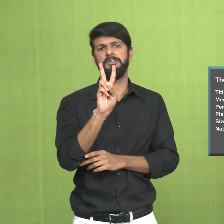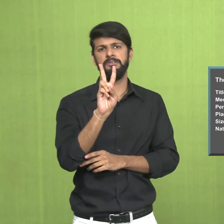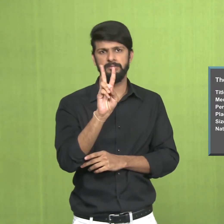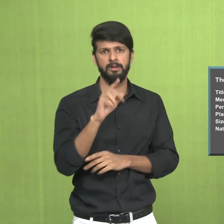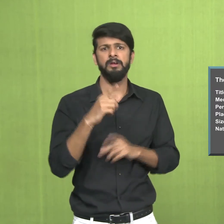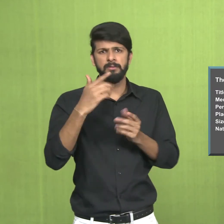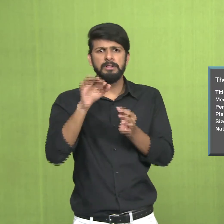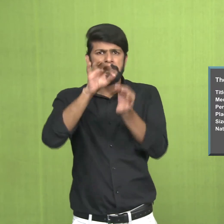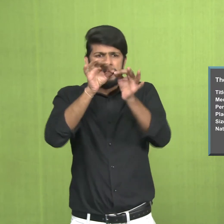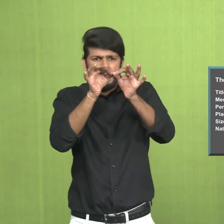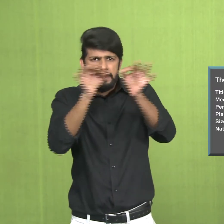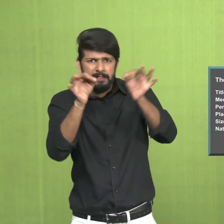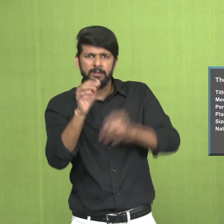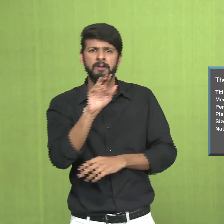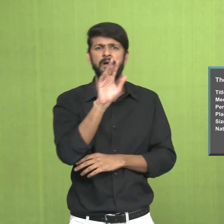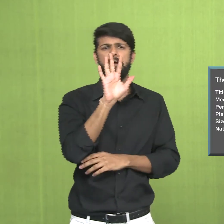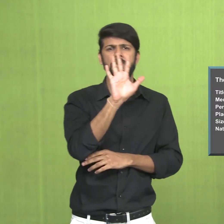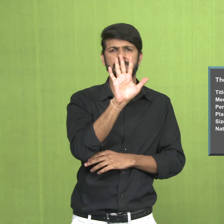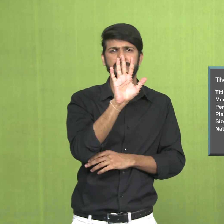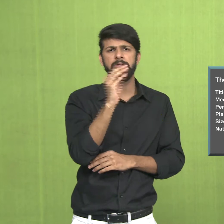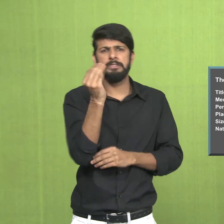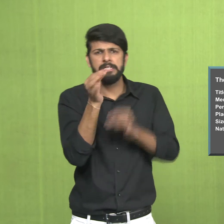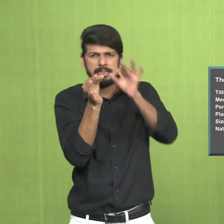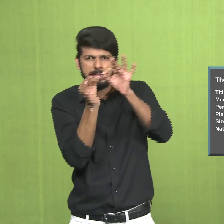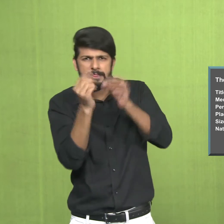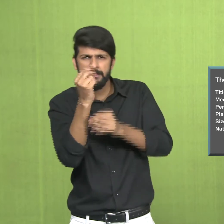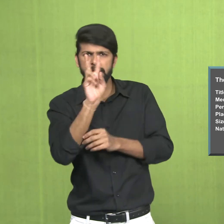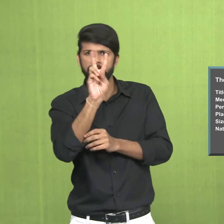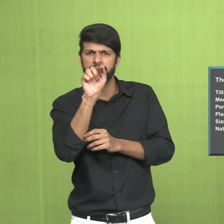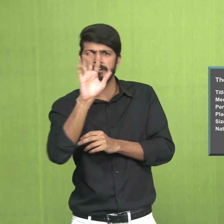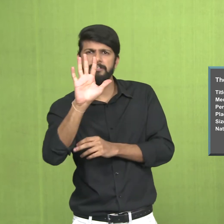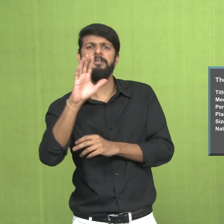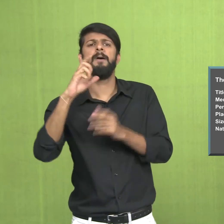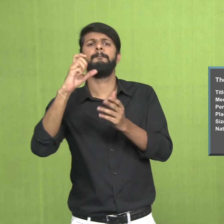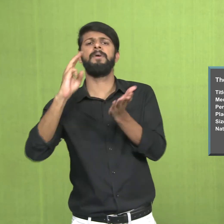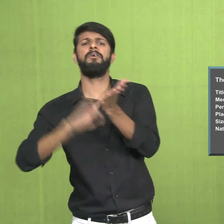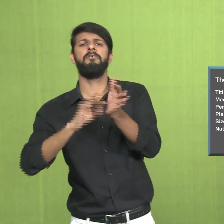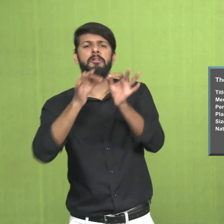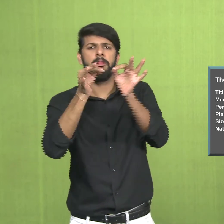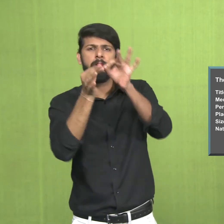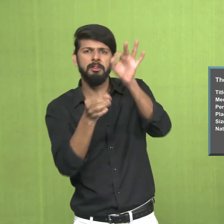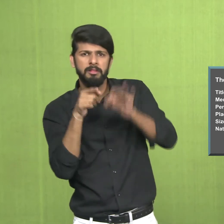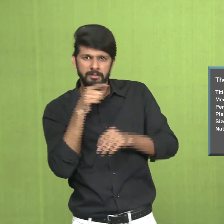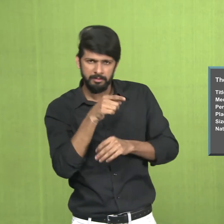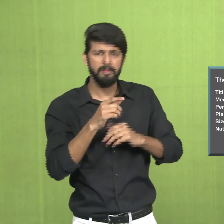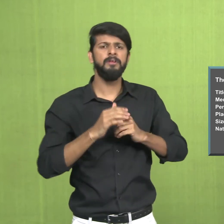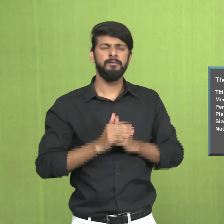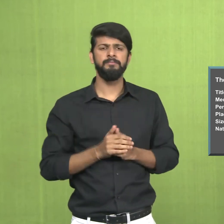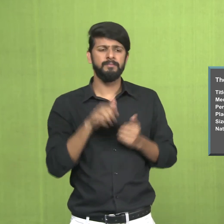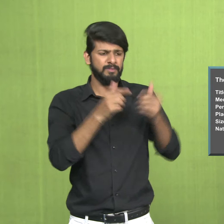The size is 10.2 centimeters into 5